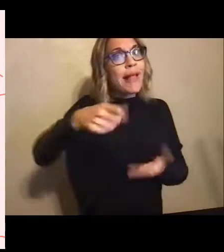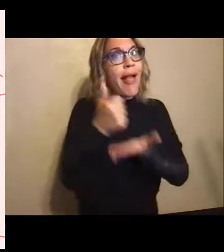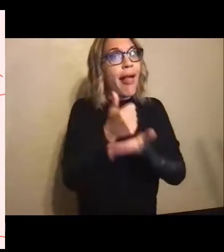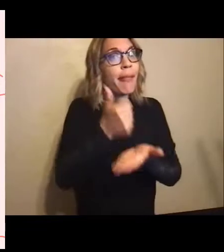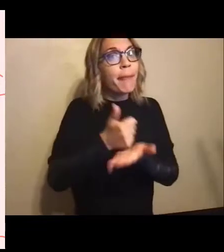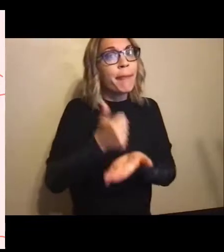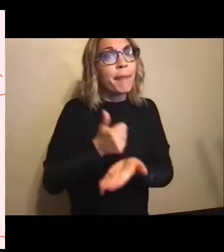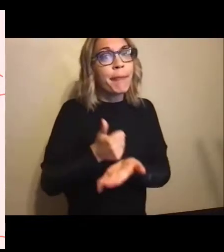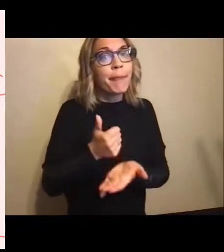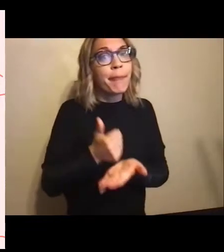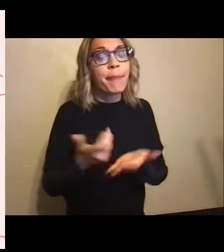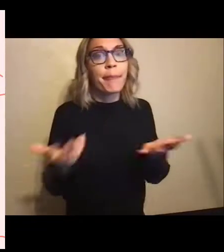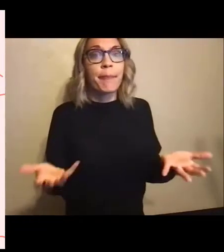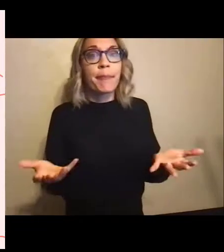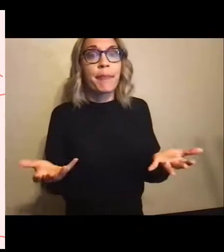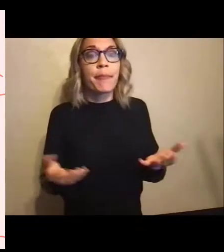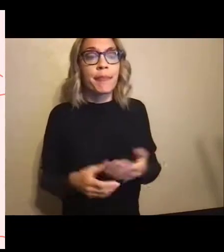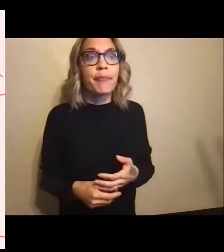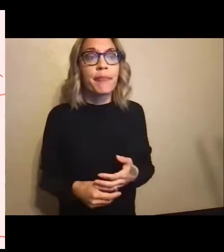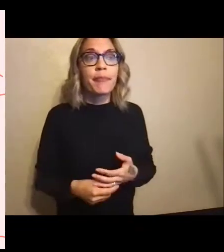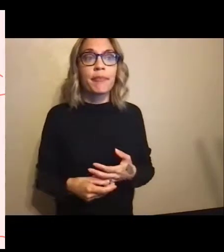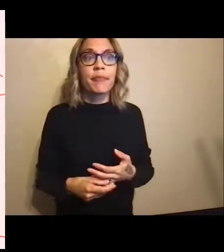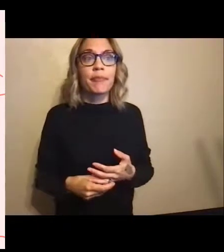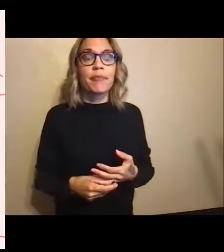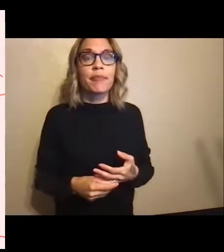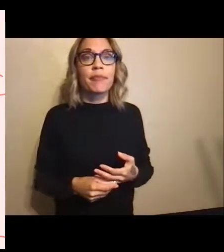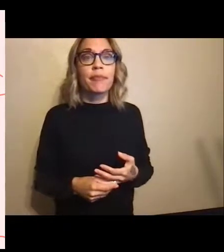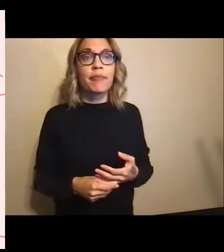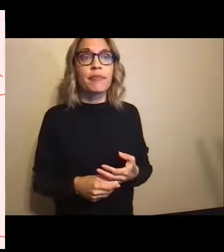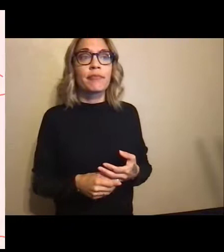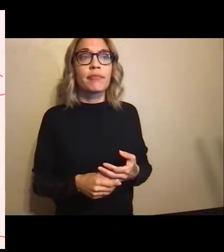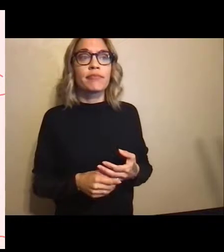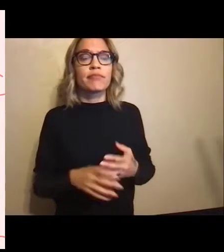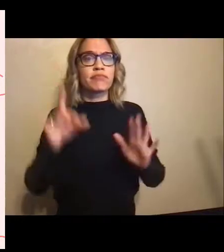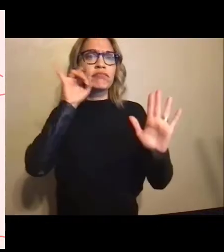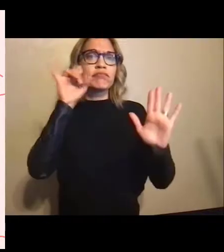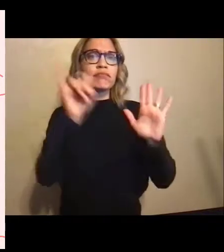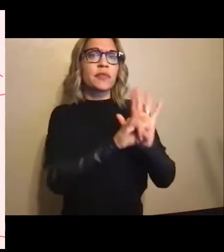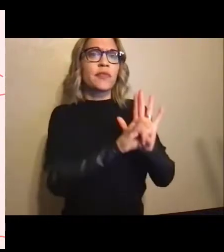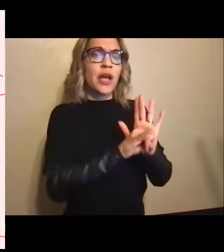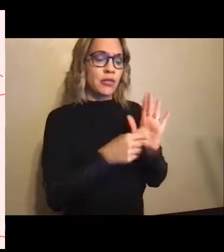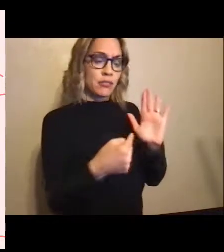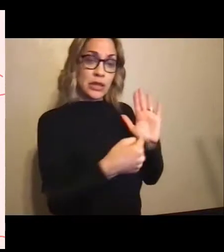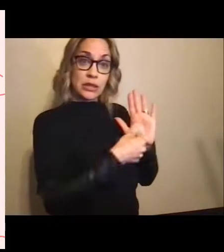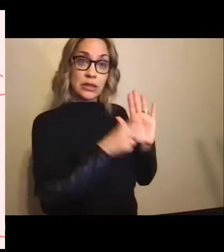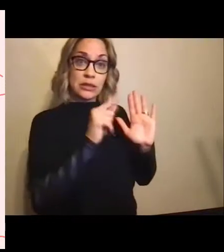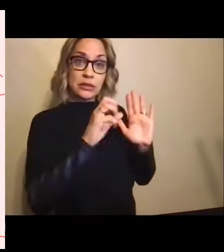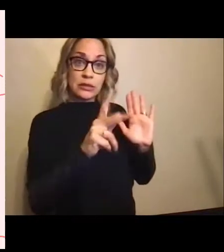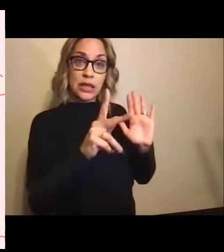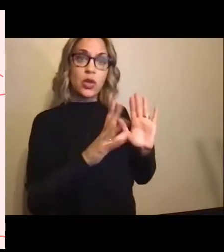So you take on a task and maybe you need help with that task.